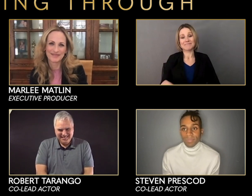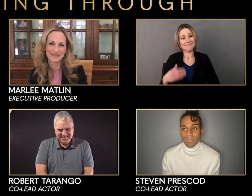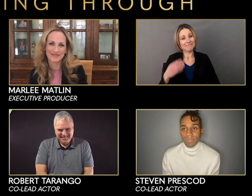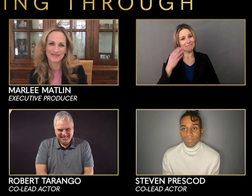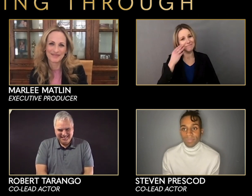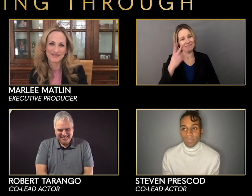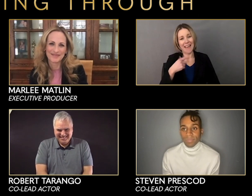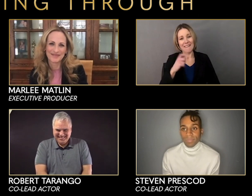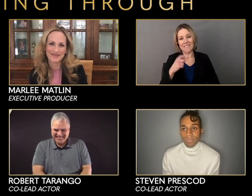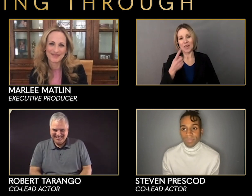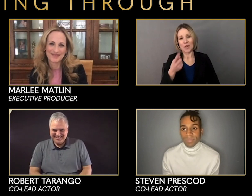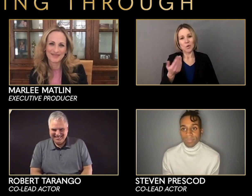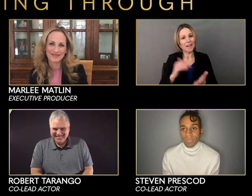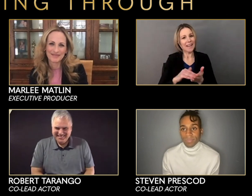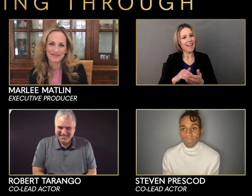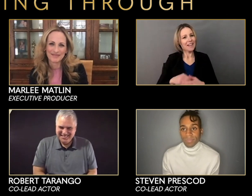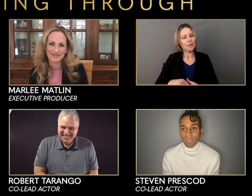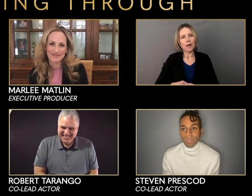again,